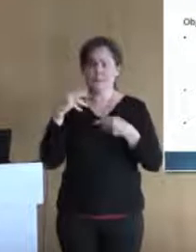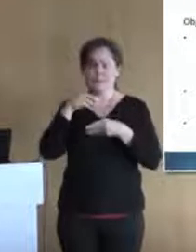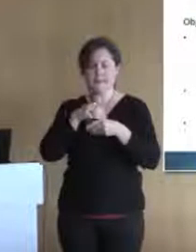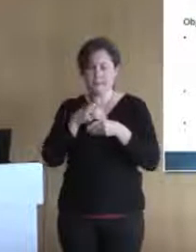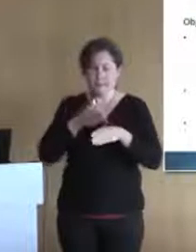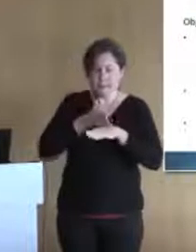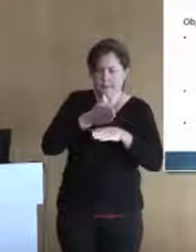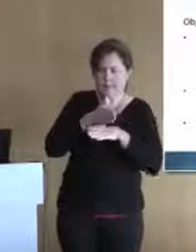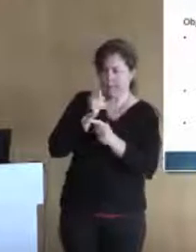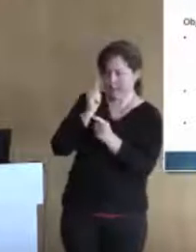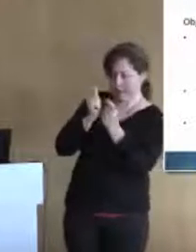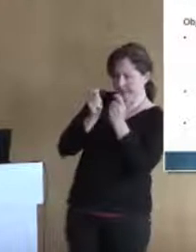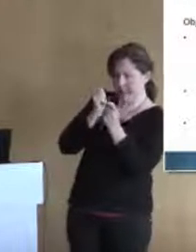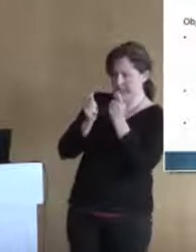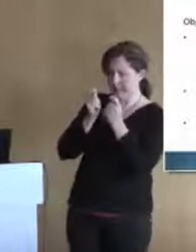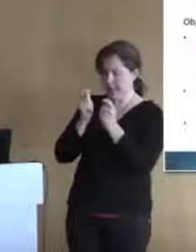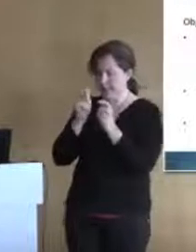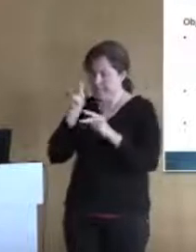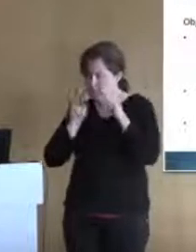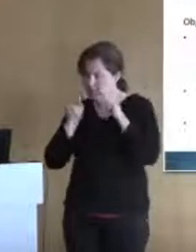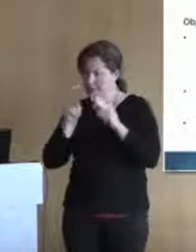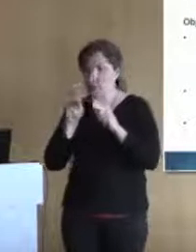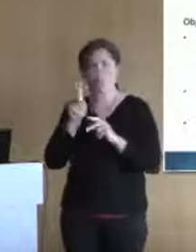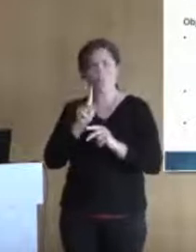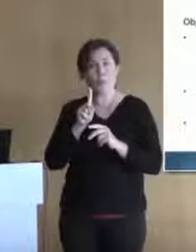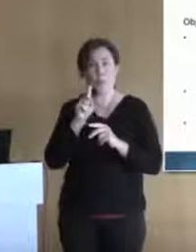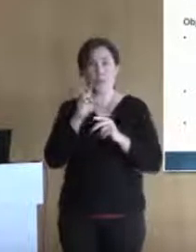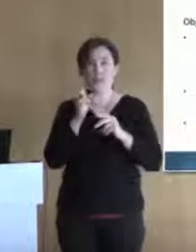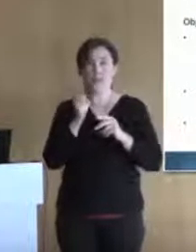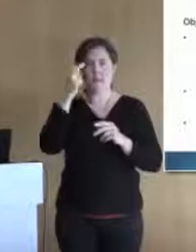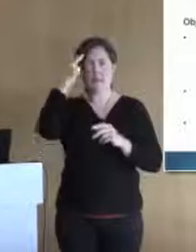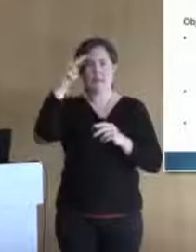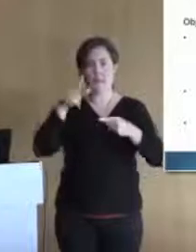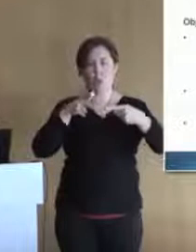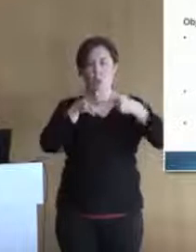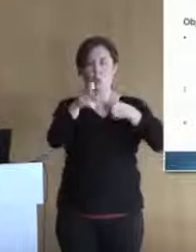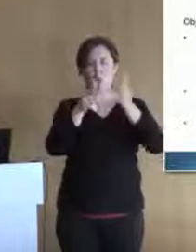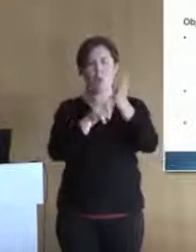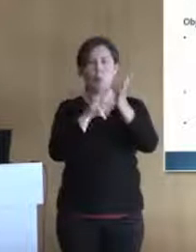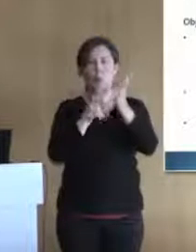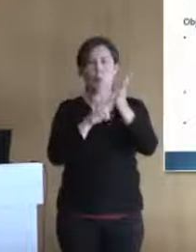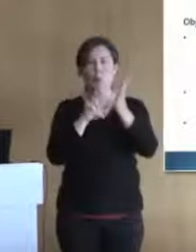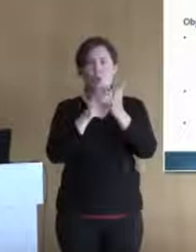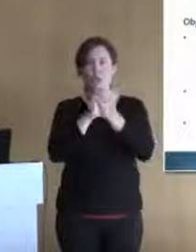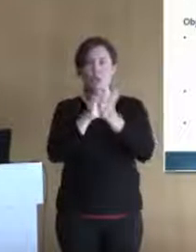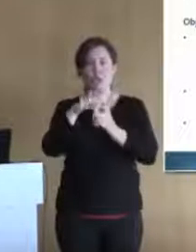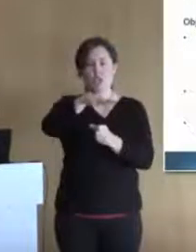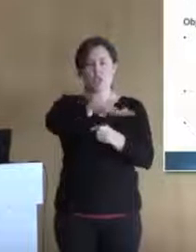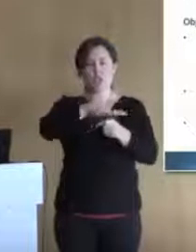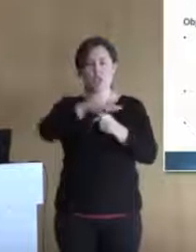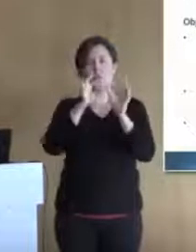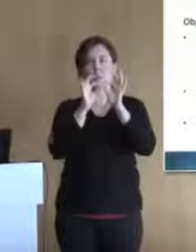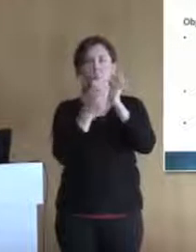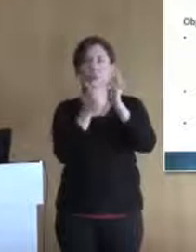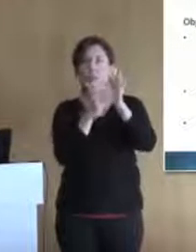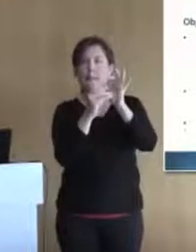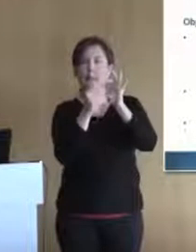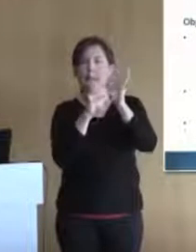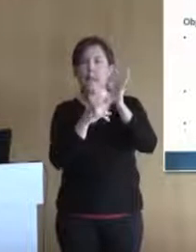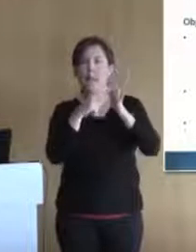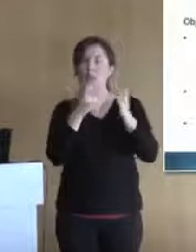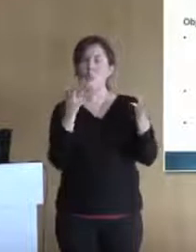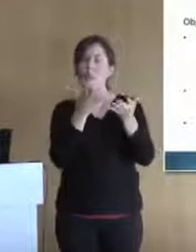Sort of with that previous schematic, what we're now looking at is, so here's a big vision about how the system should work. So where